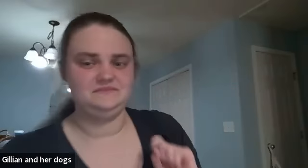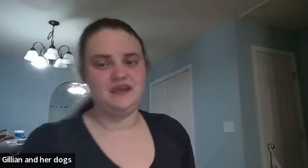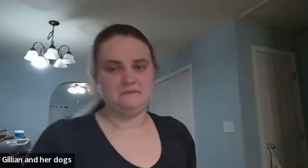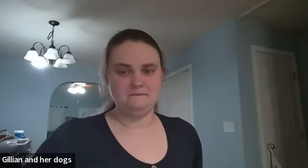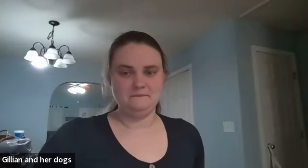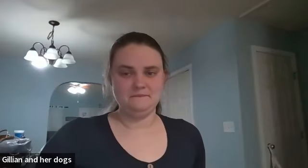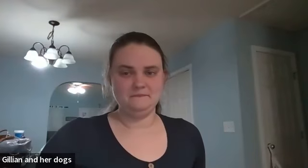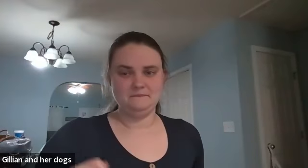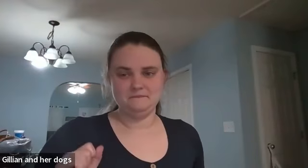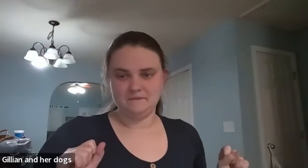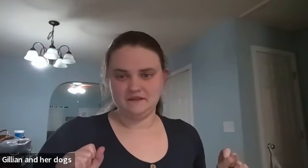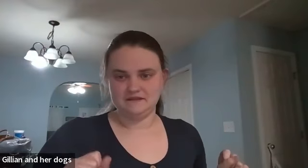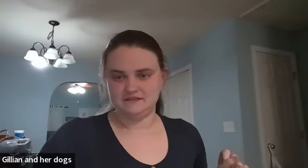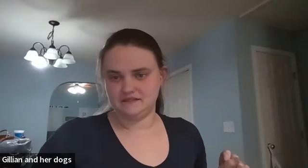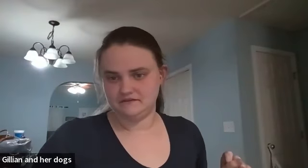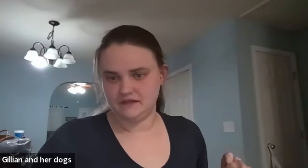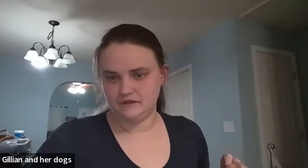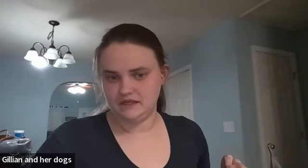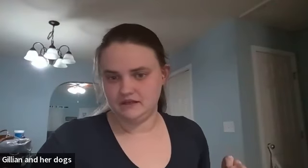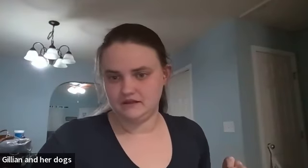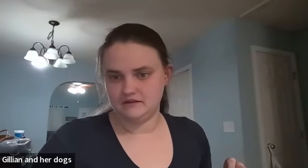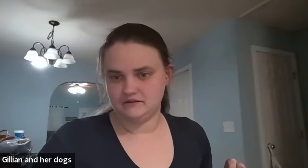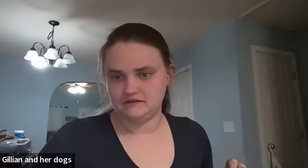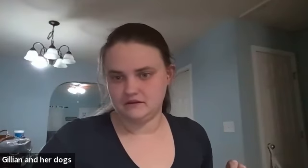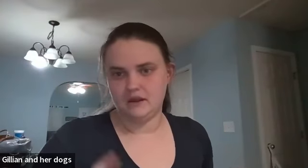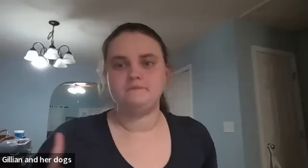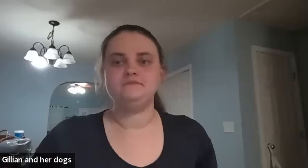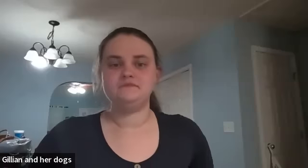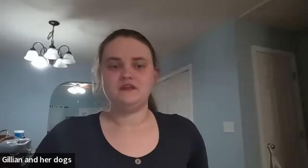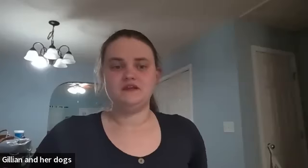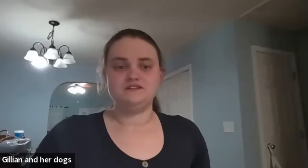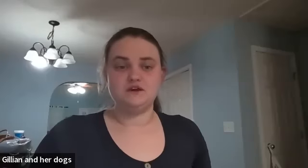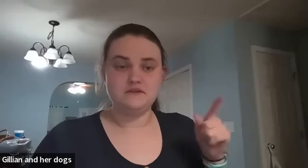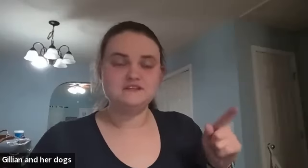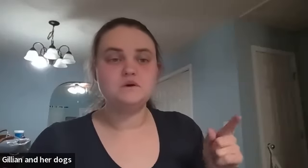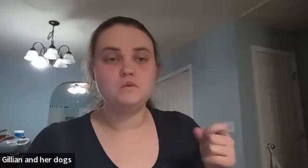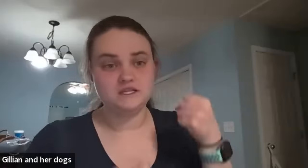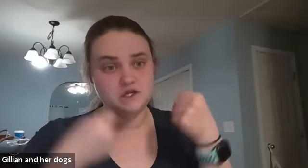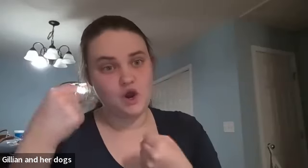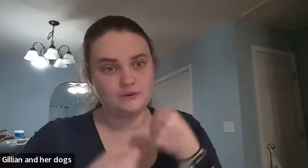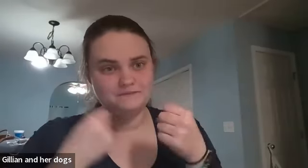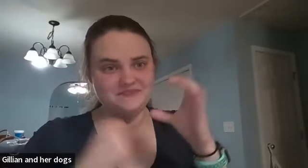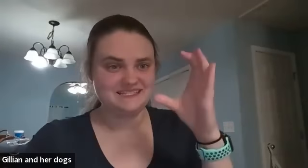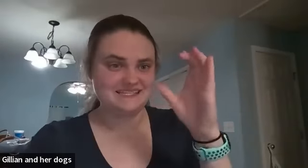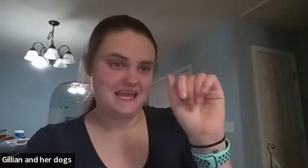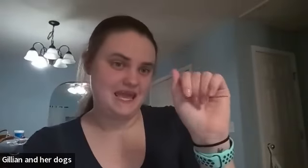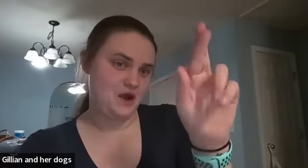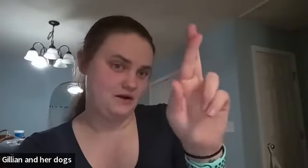Okay. Let's see if anyone else. Okay. So this one was car, C-A-R.